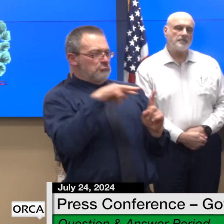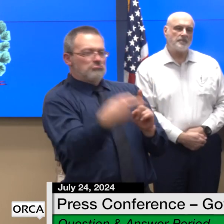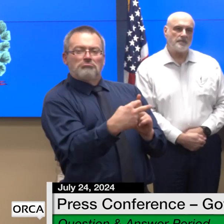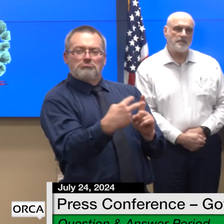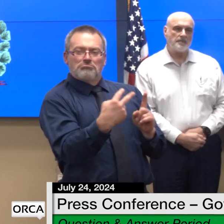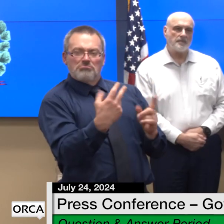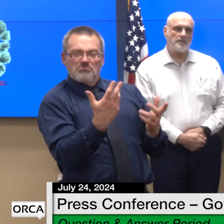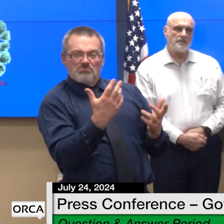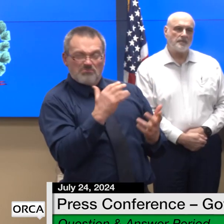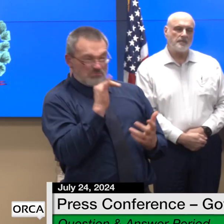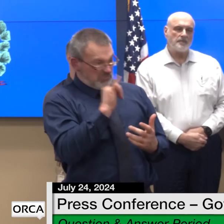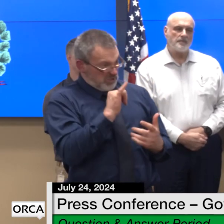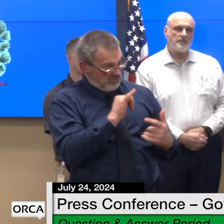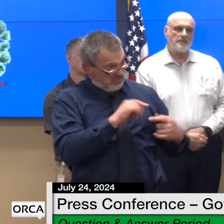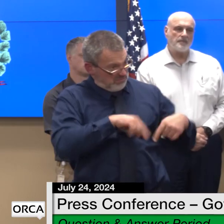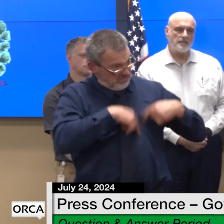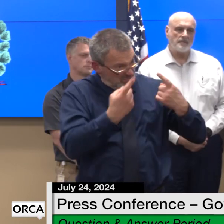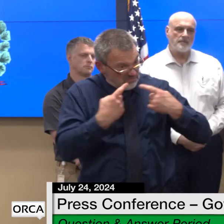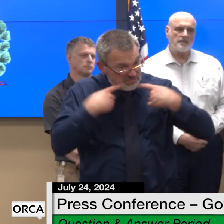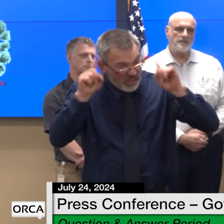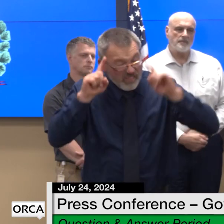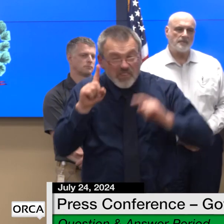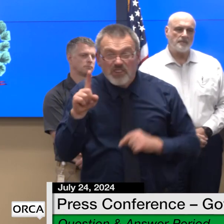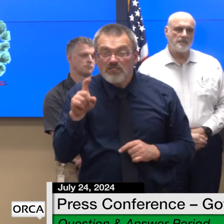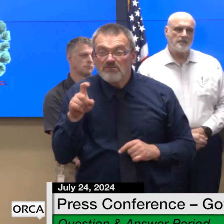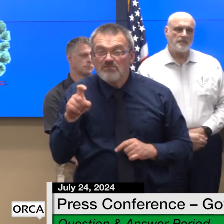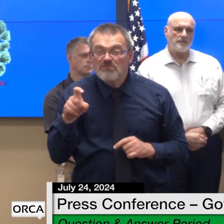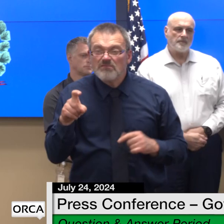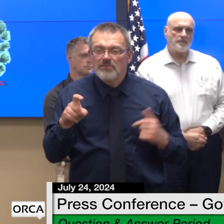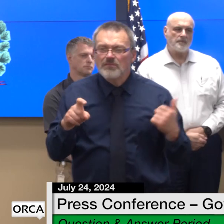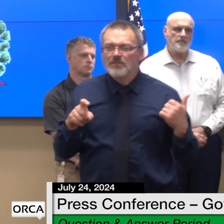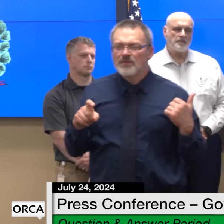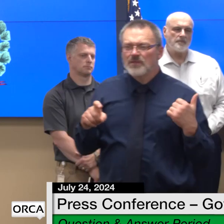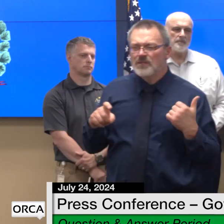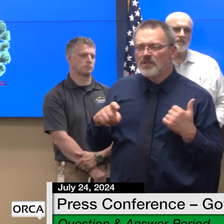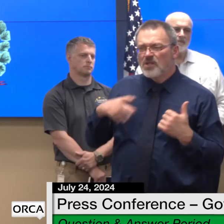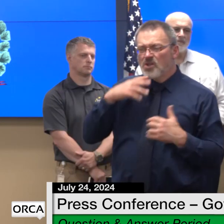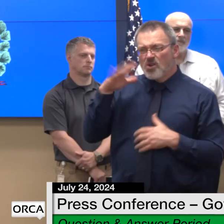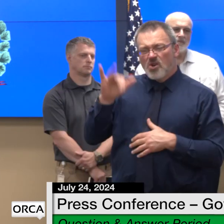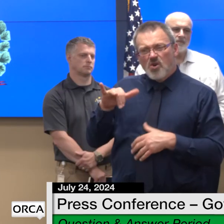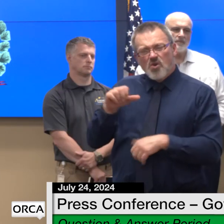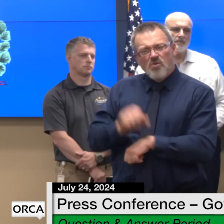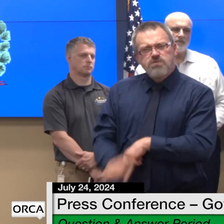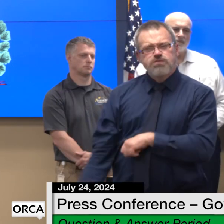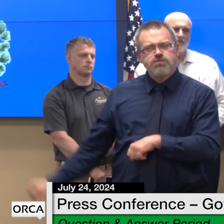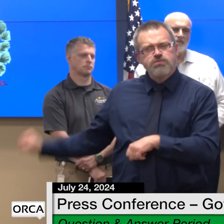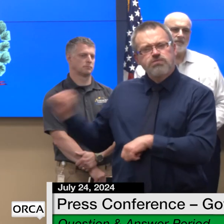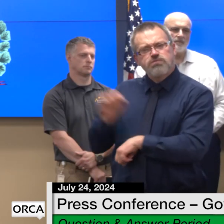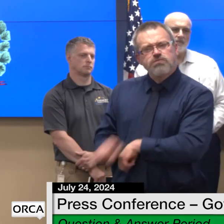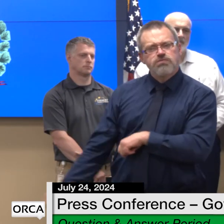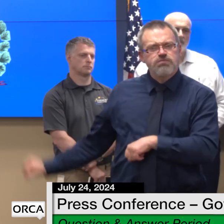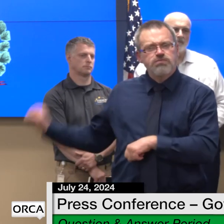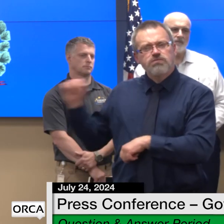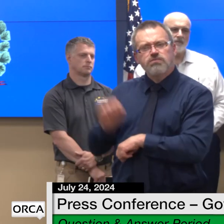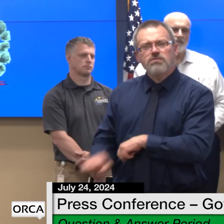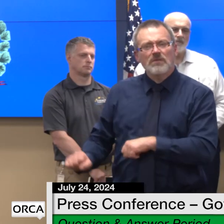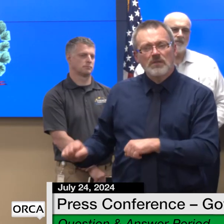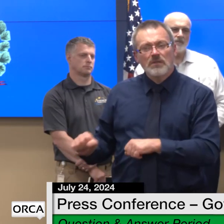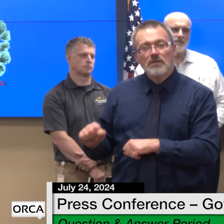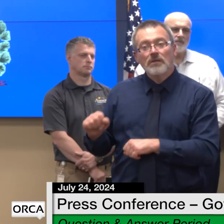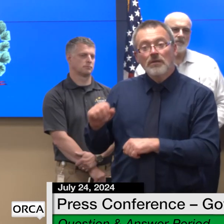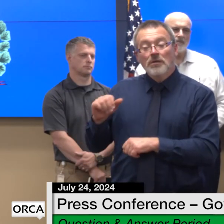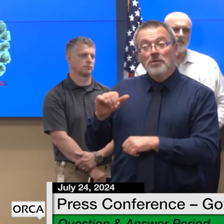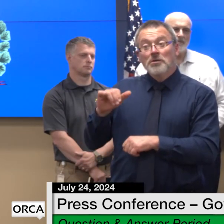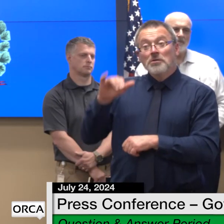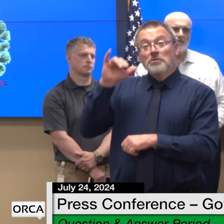going? Well, it's difficult work. As you may recall, one of the reasons I vetoed it was